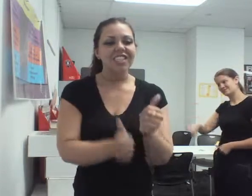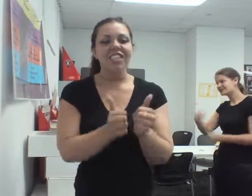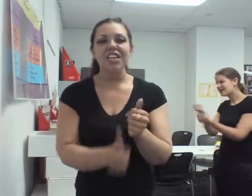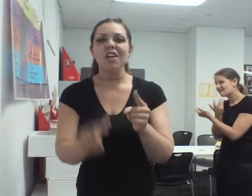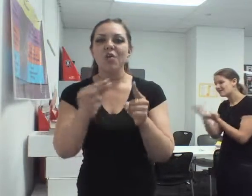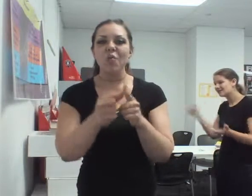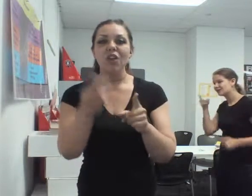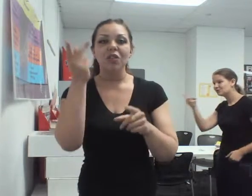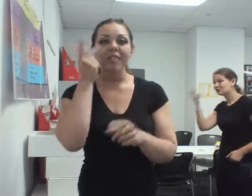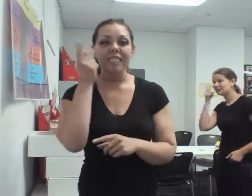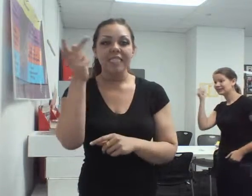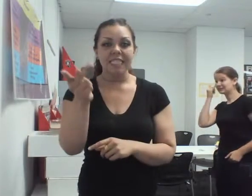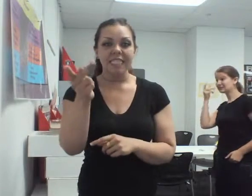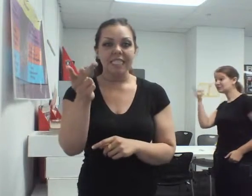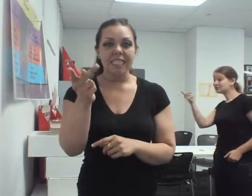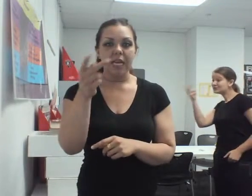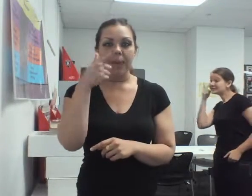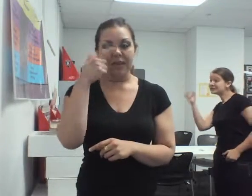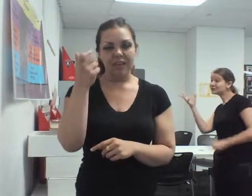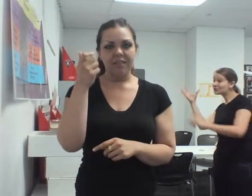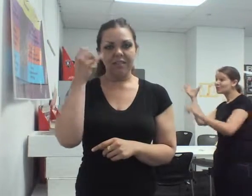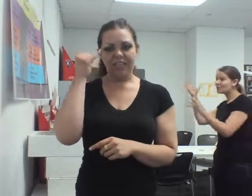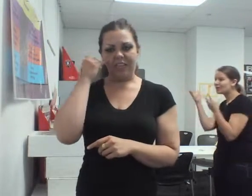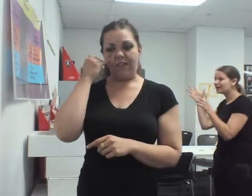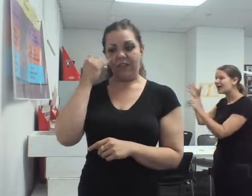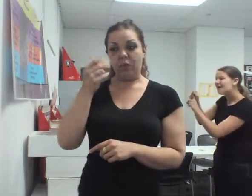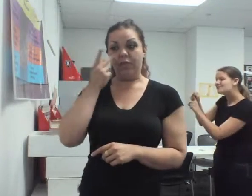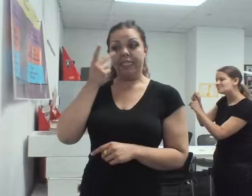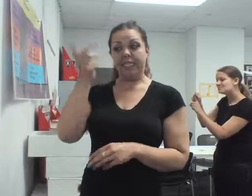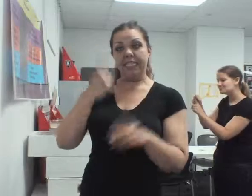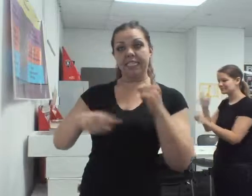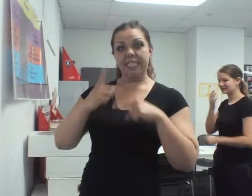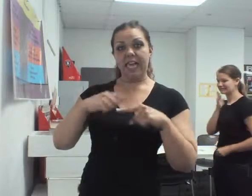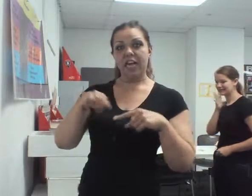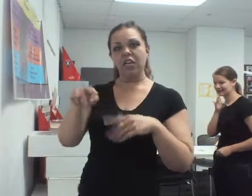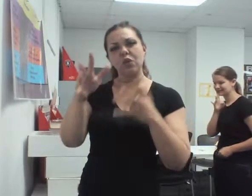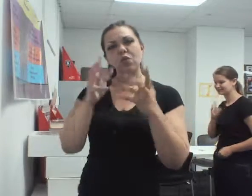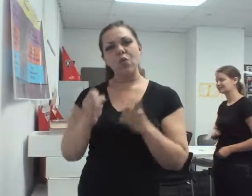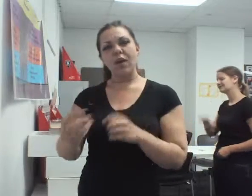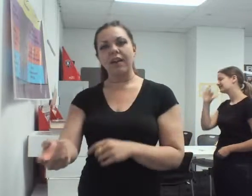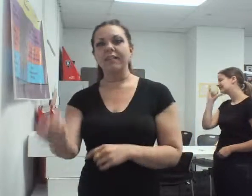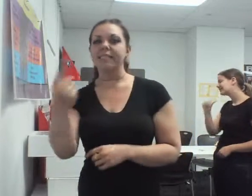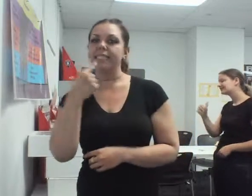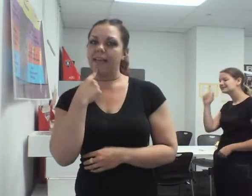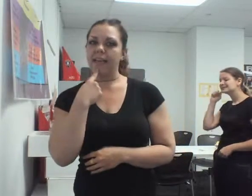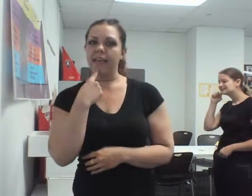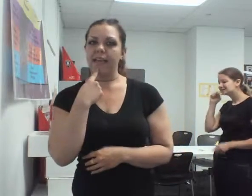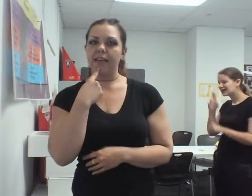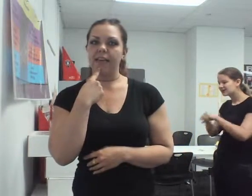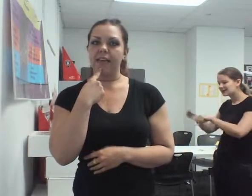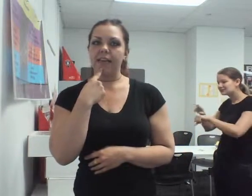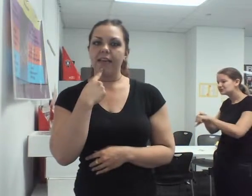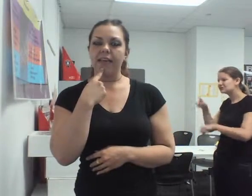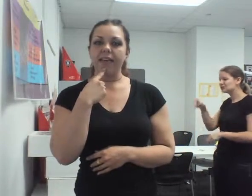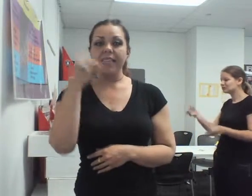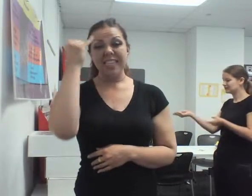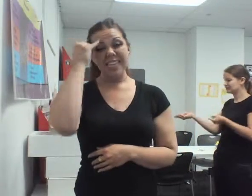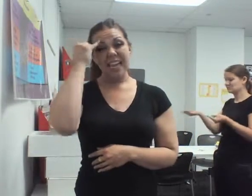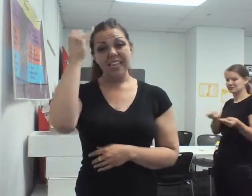it. But it doesn't sound natural in English. The point is to mediate between the two languages. The two languages are different.